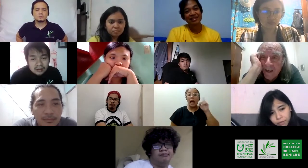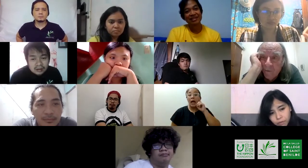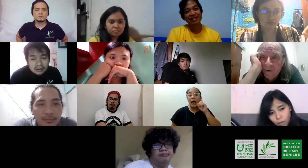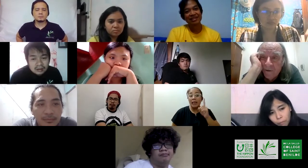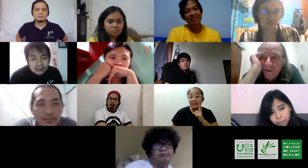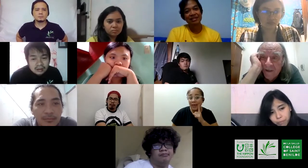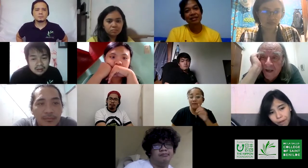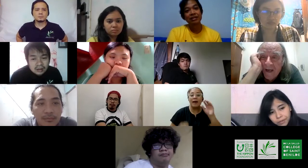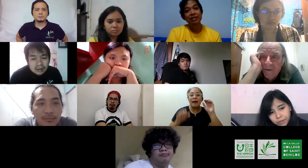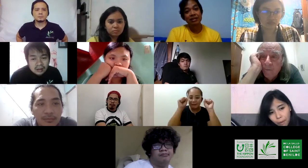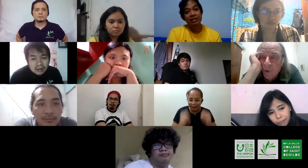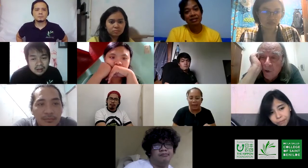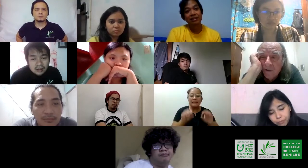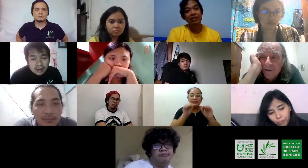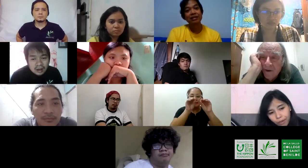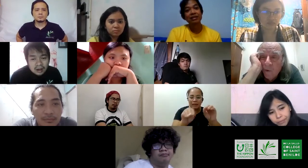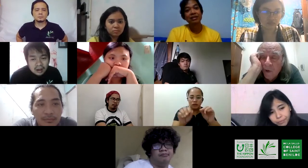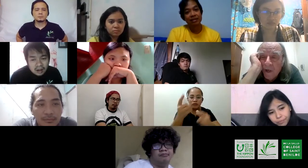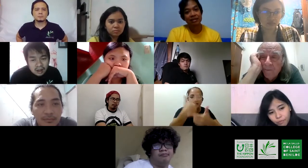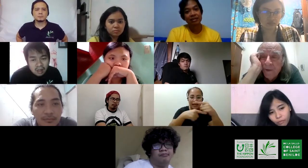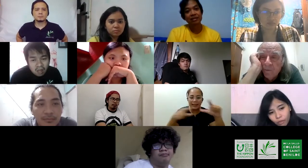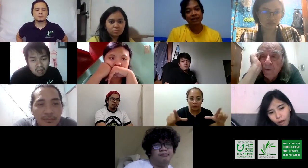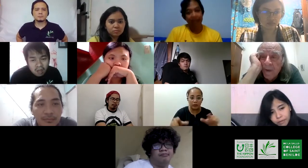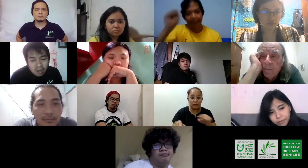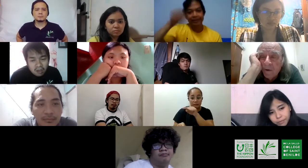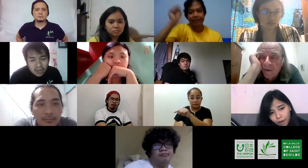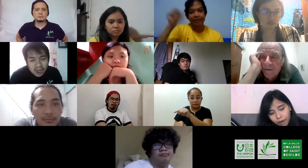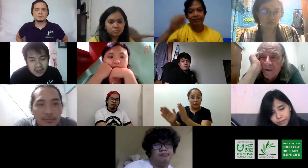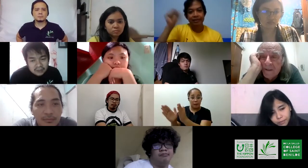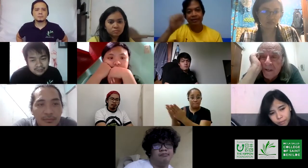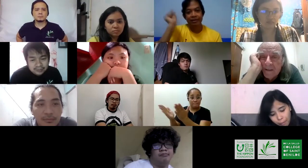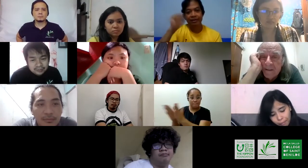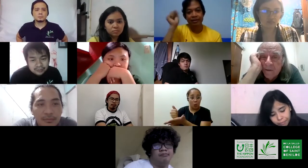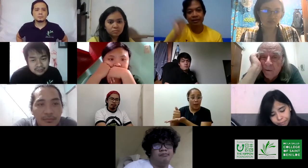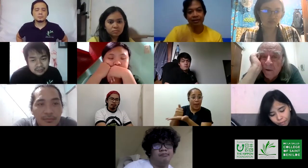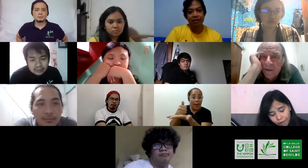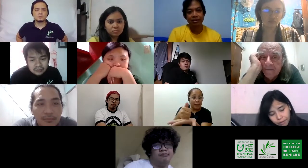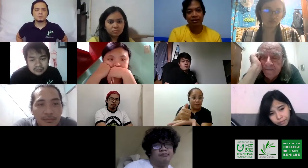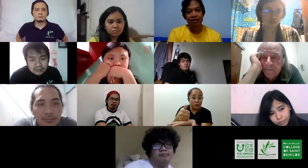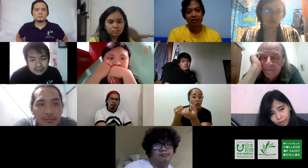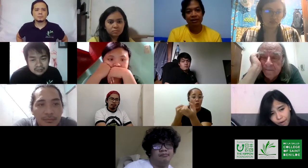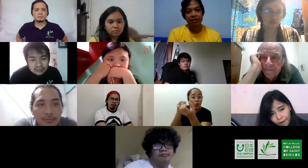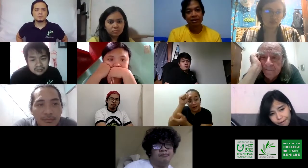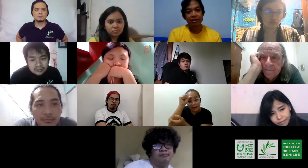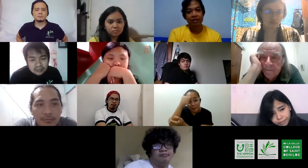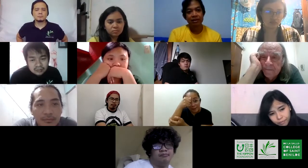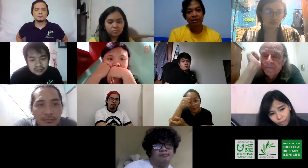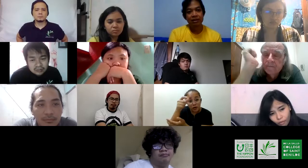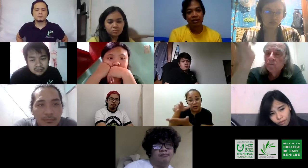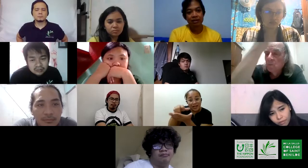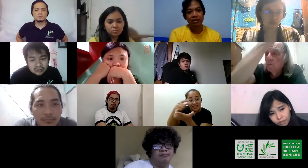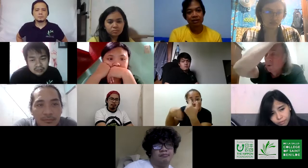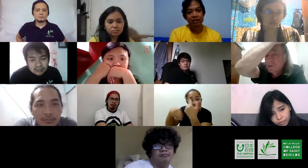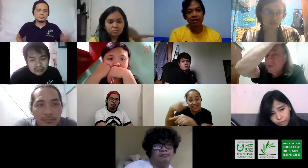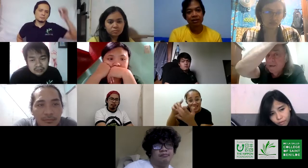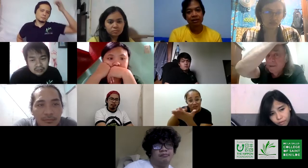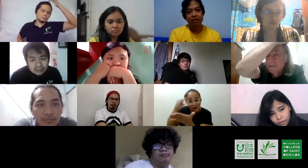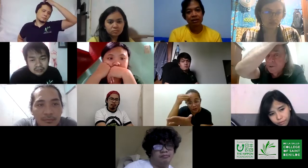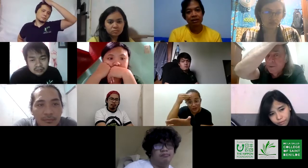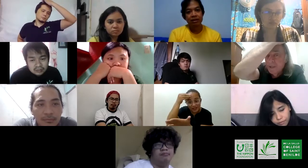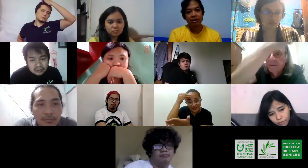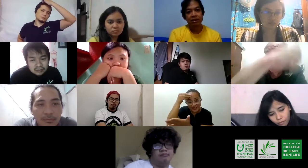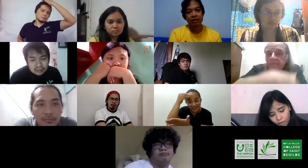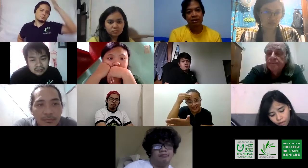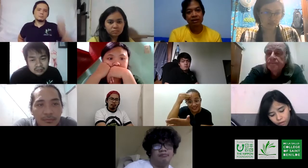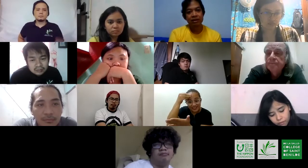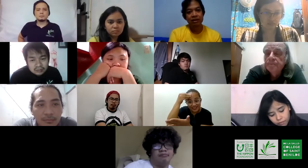sign language, and the book will help you remember the signs that you learn. The book is not going to teach